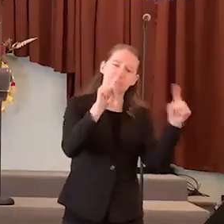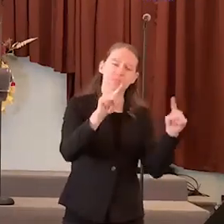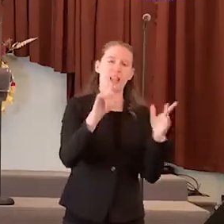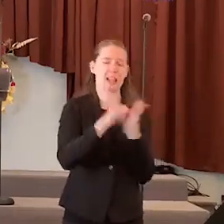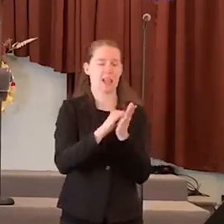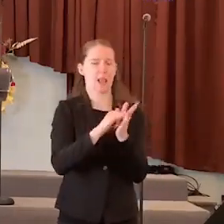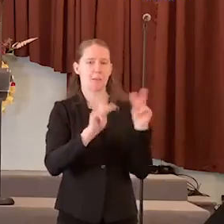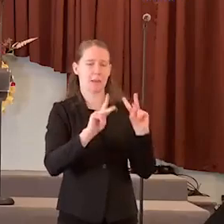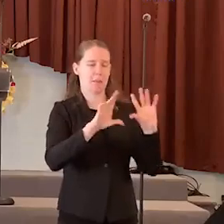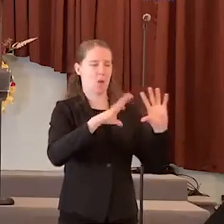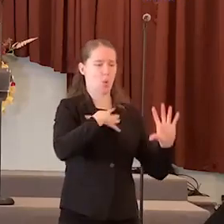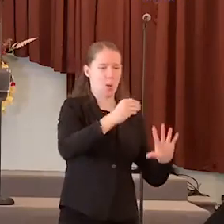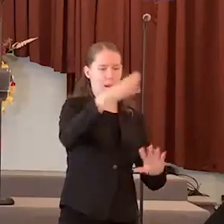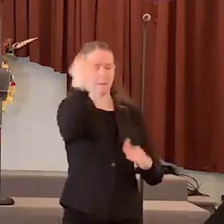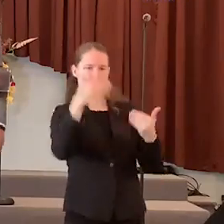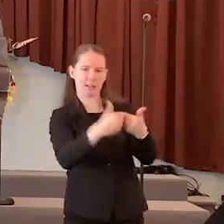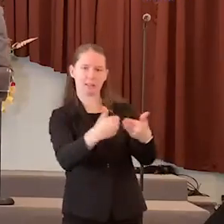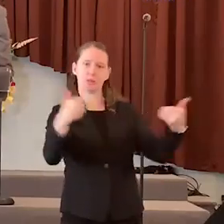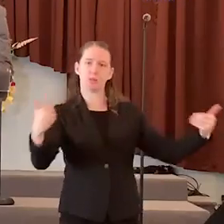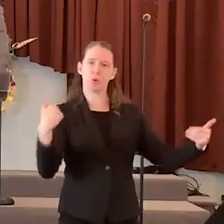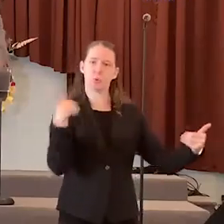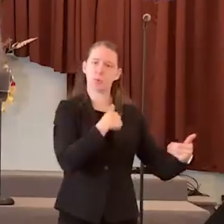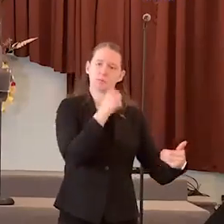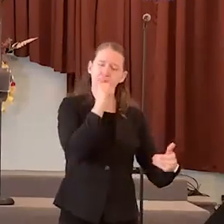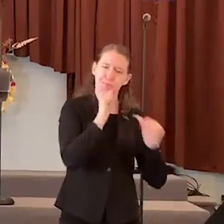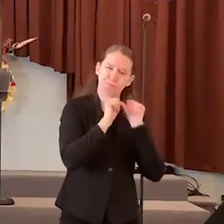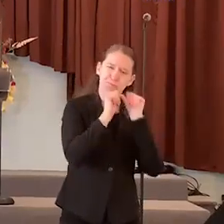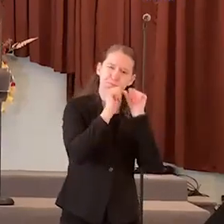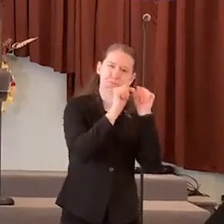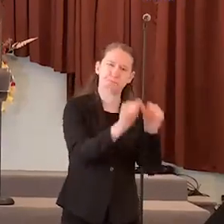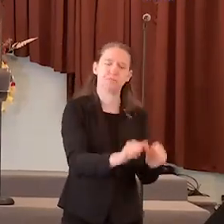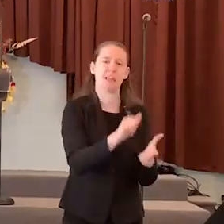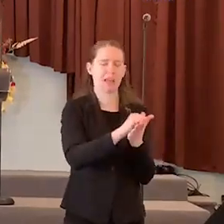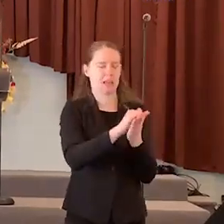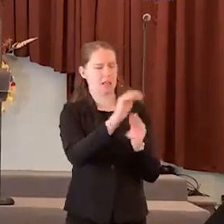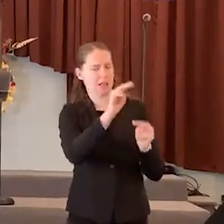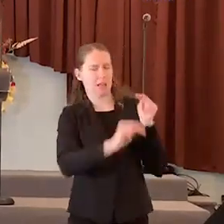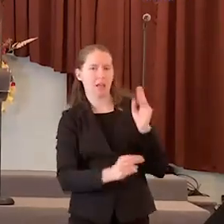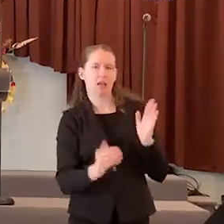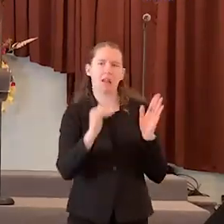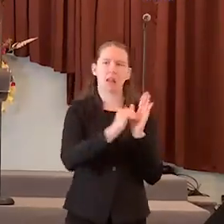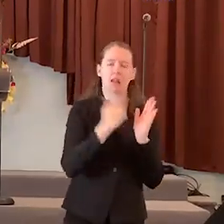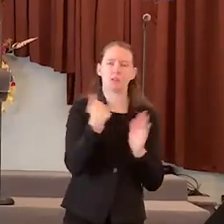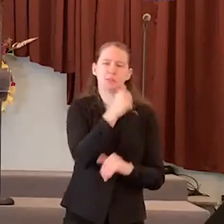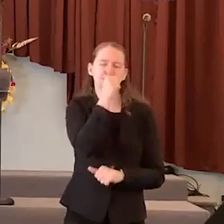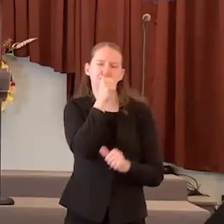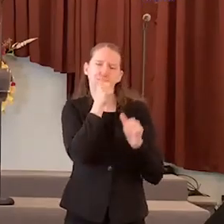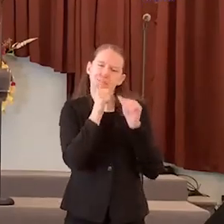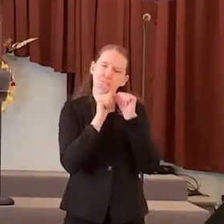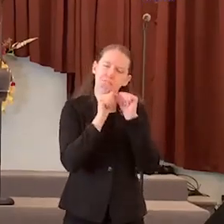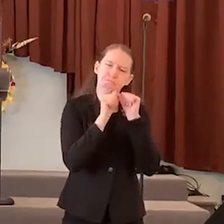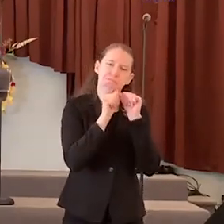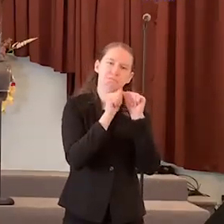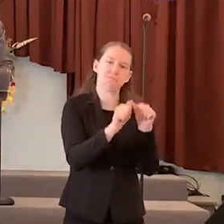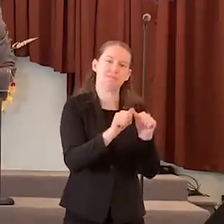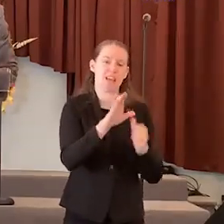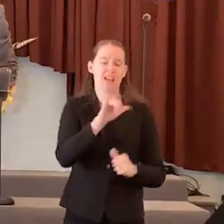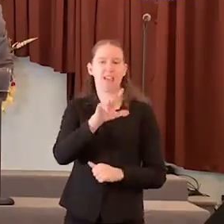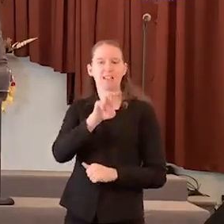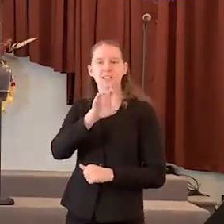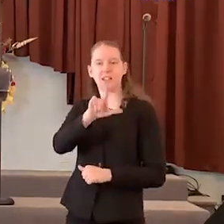He survived Reconstruction era. Yes. Oh, he survived civil